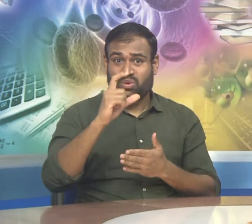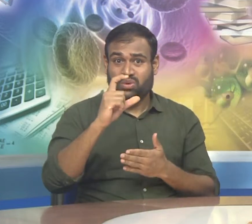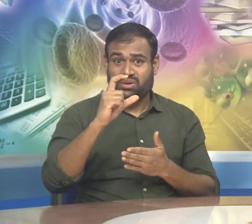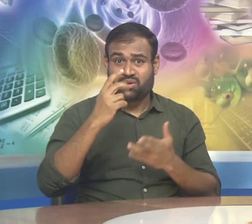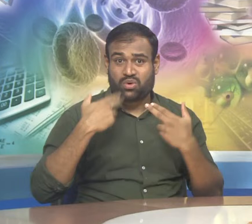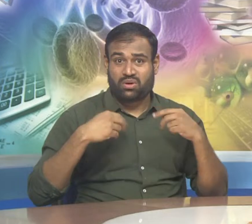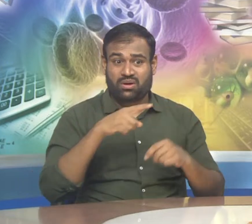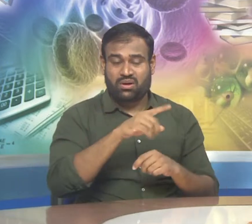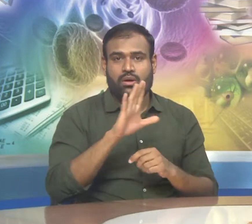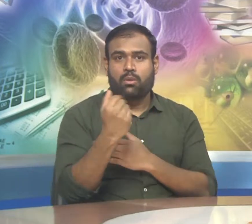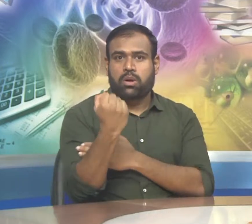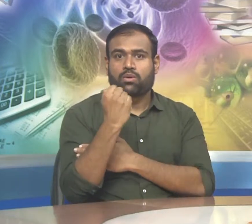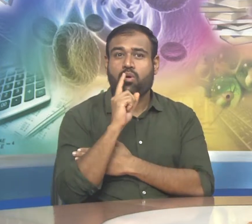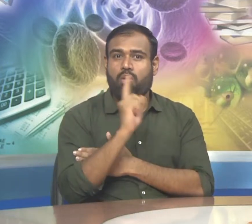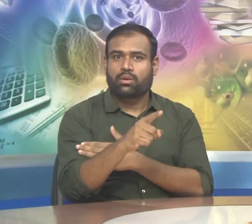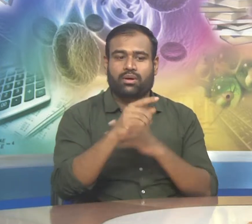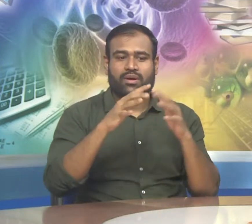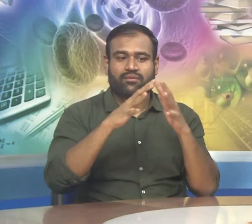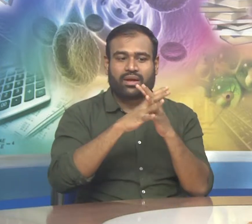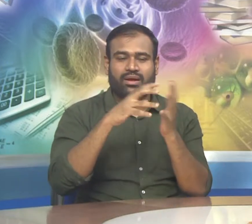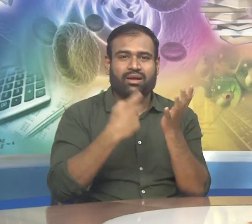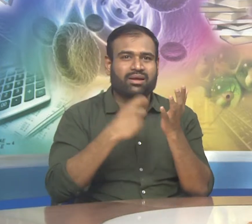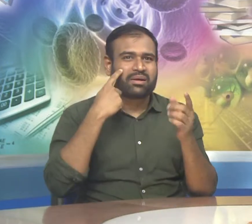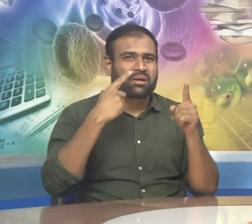The High Court have the power to issue